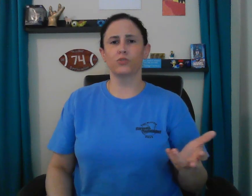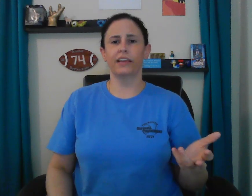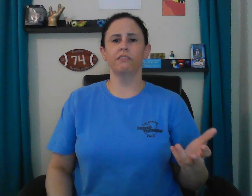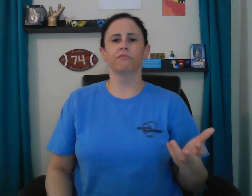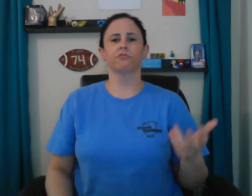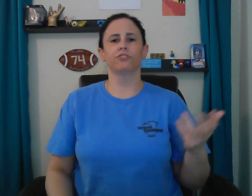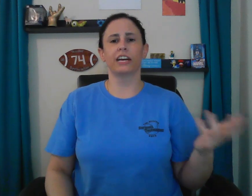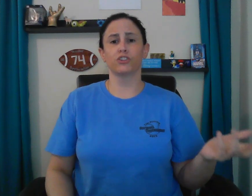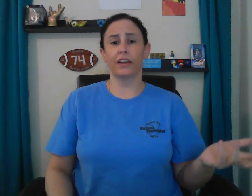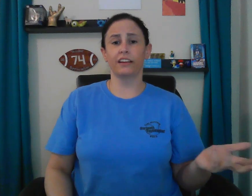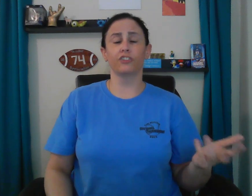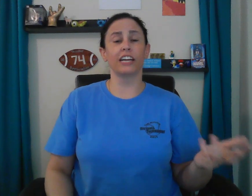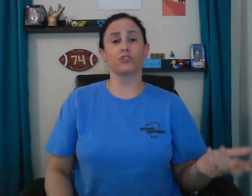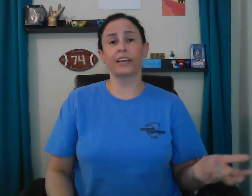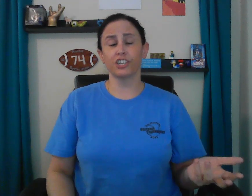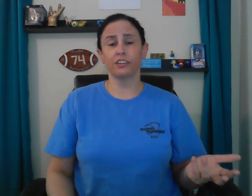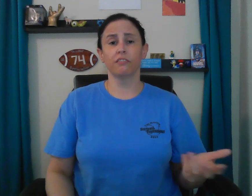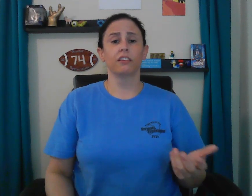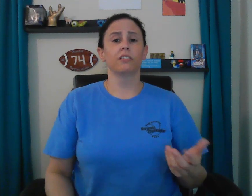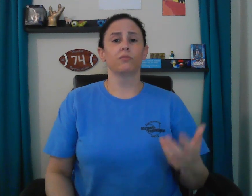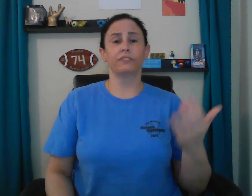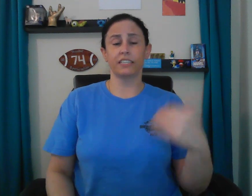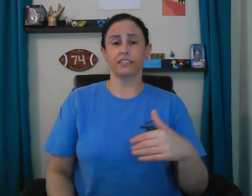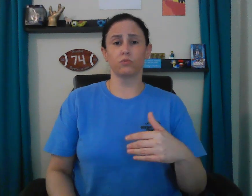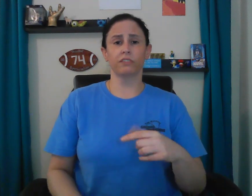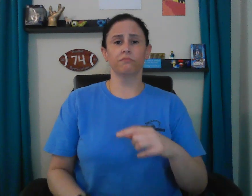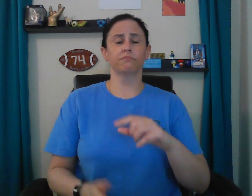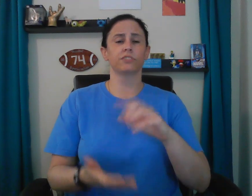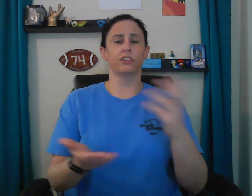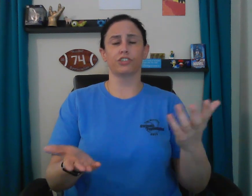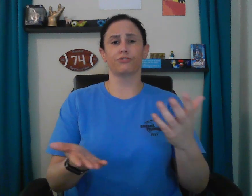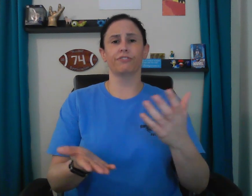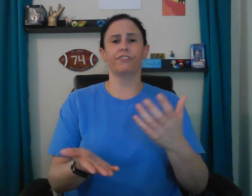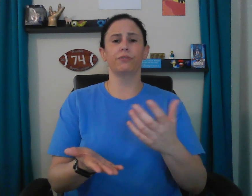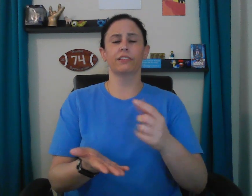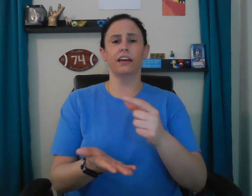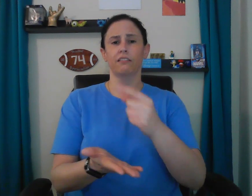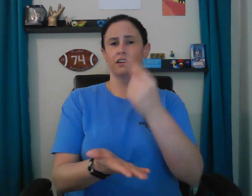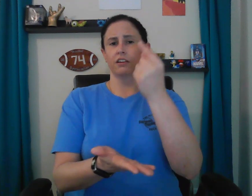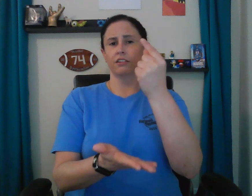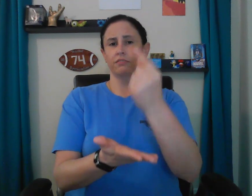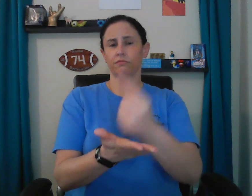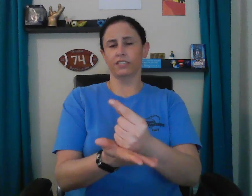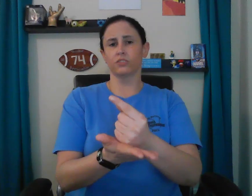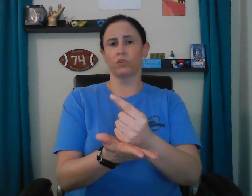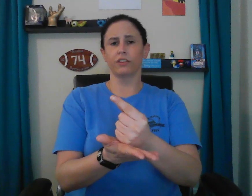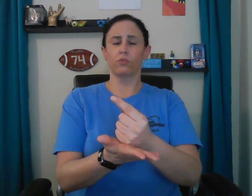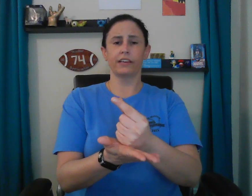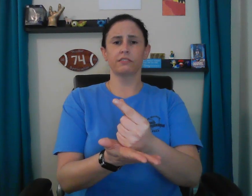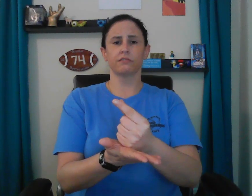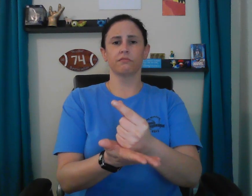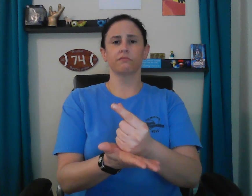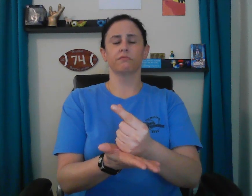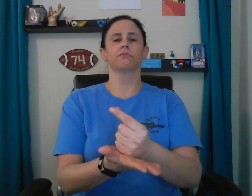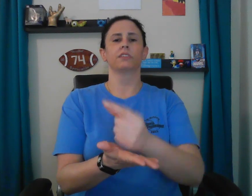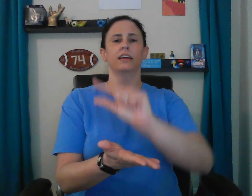Graduate. Graduated. Graduation. We've seen this one, so just reviewing that. This is one of the ways, and